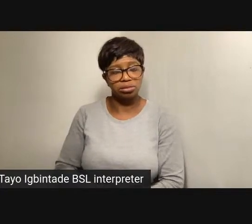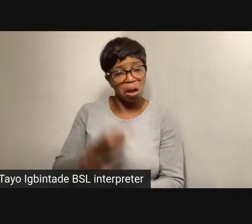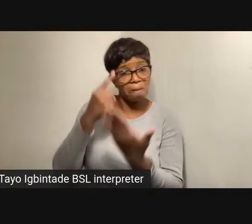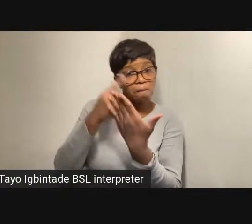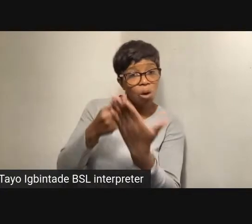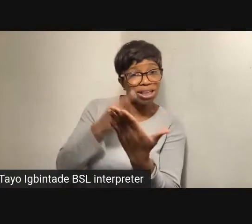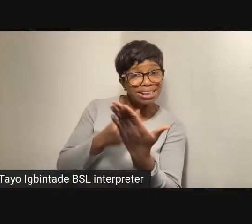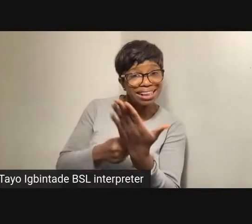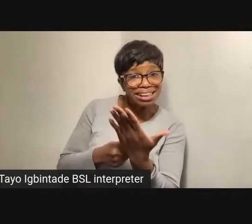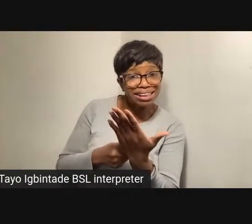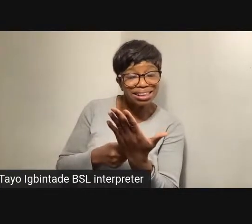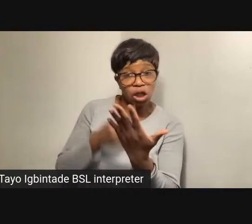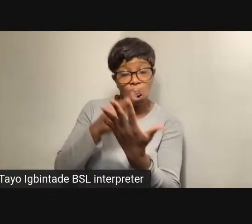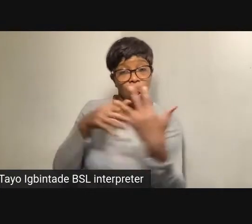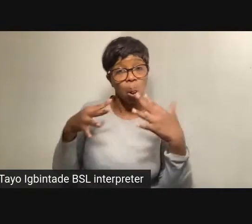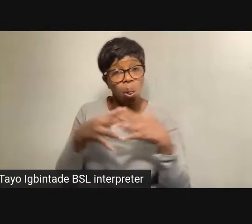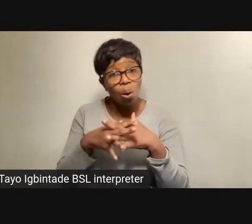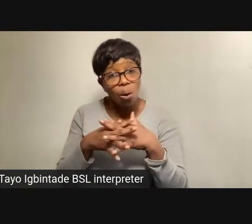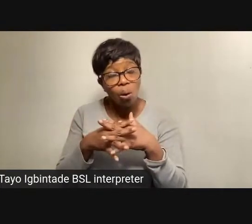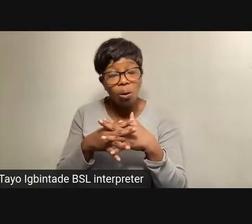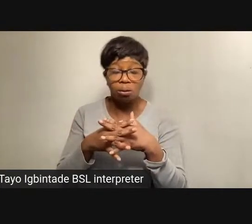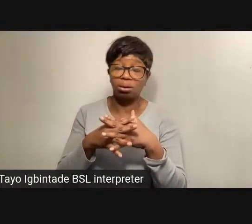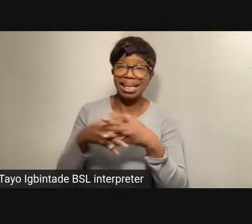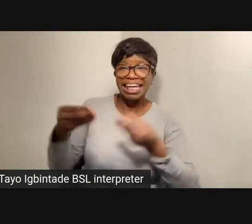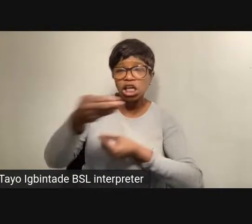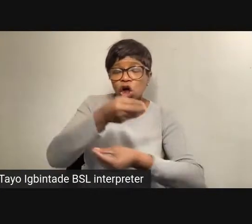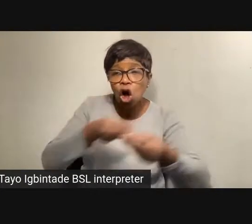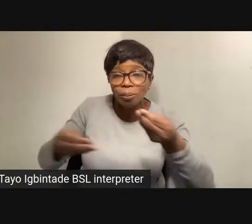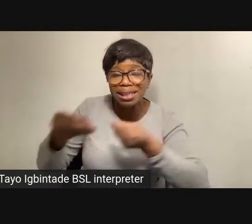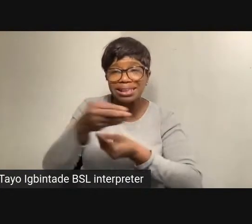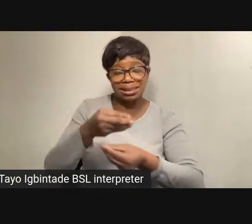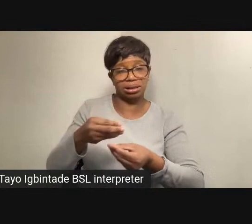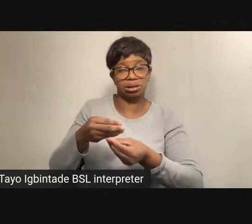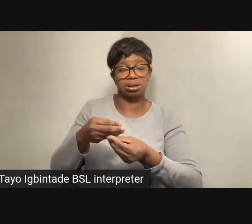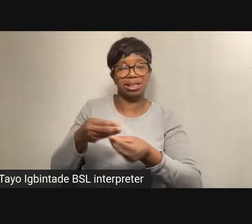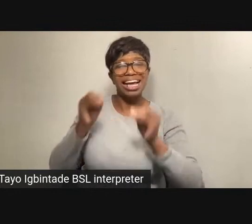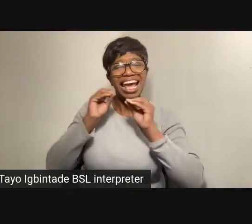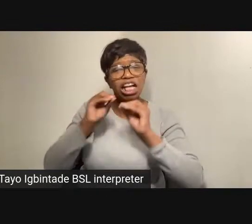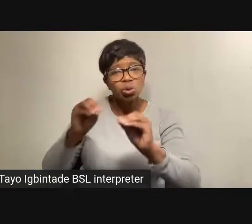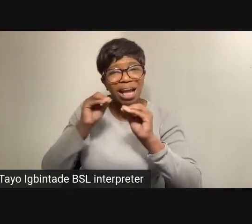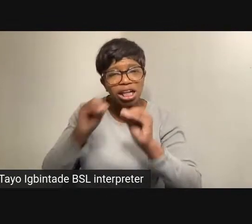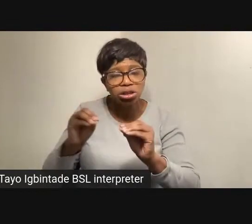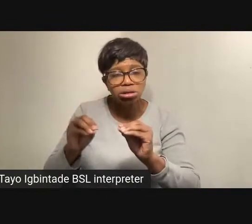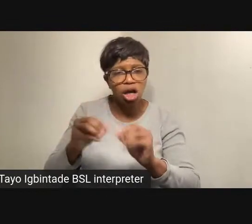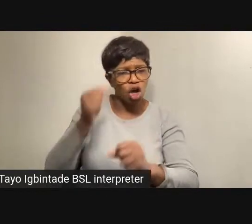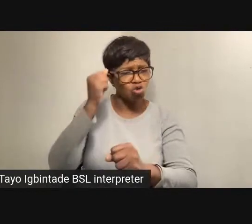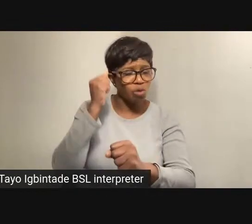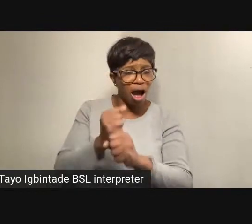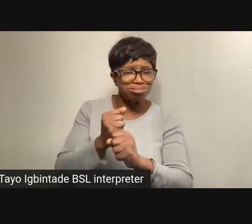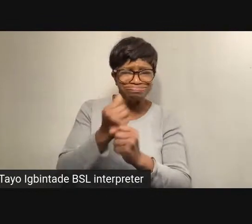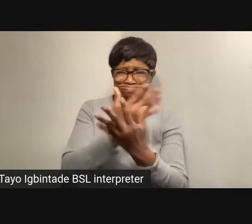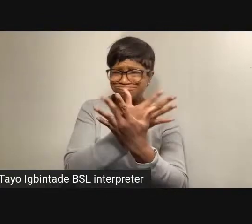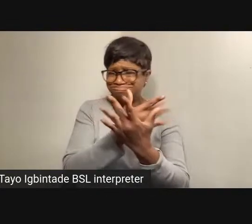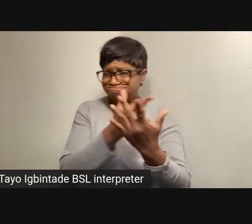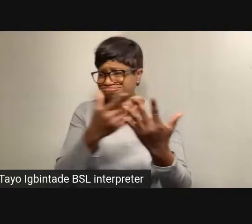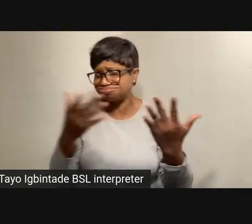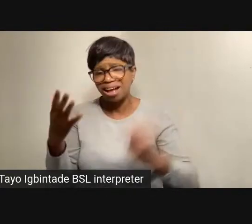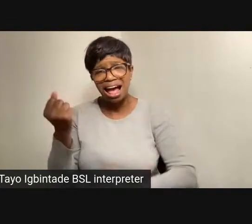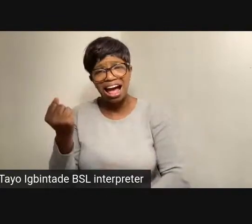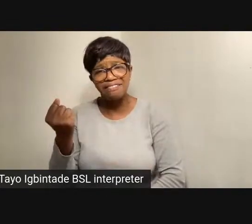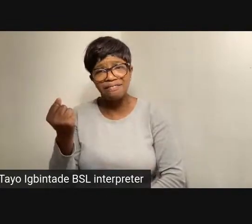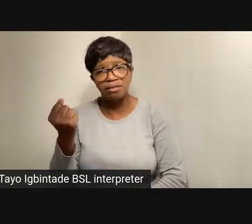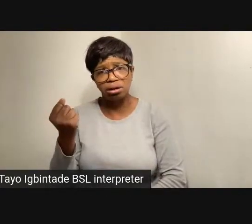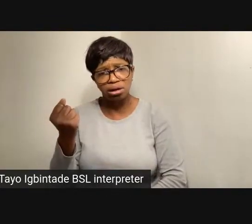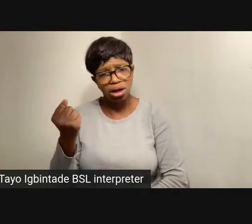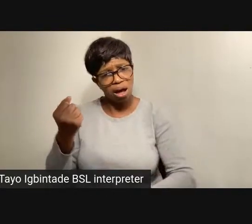legislation, economics, education, rights, so many. But what will be